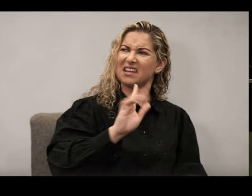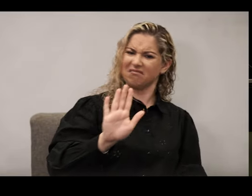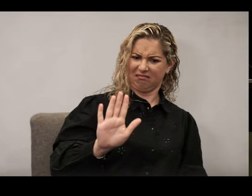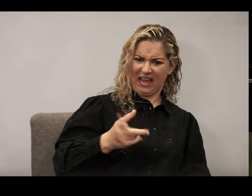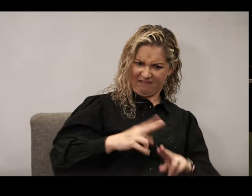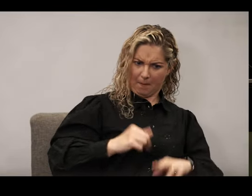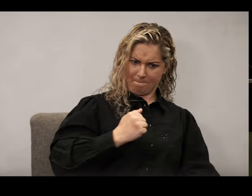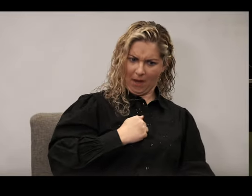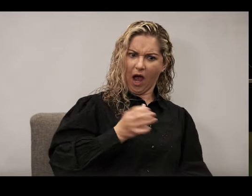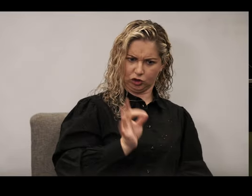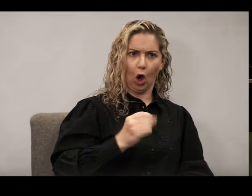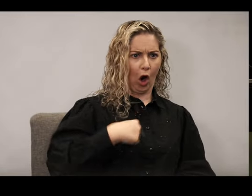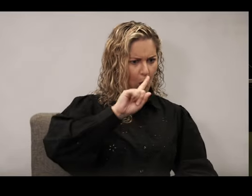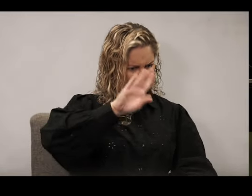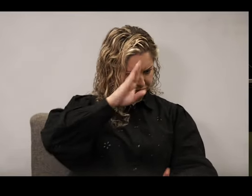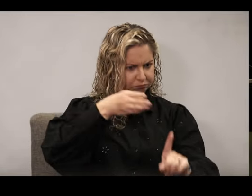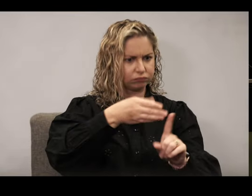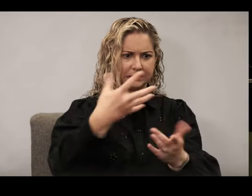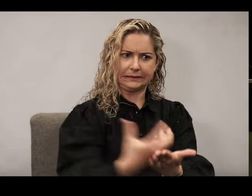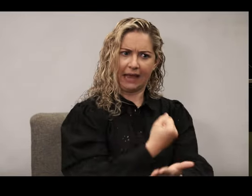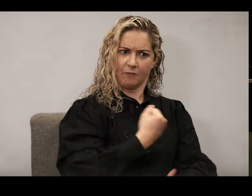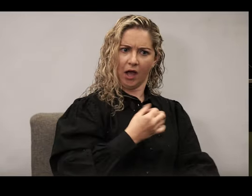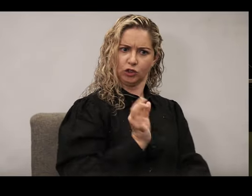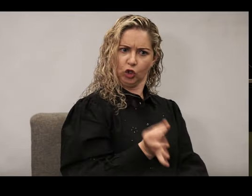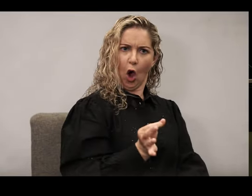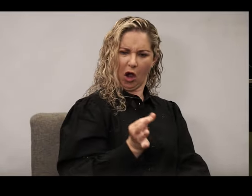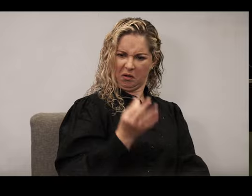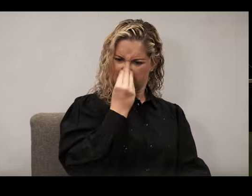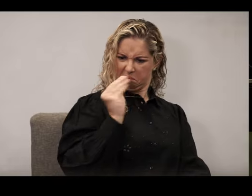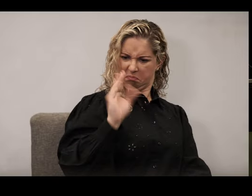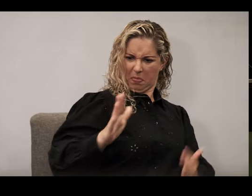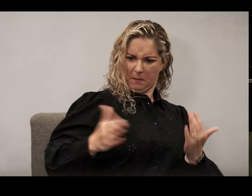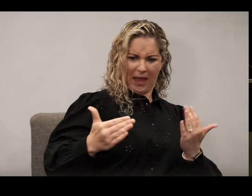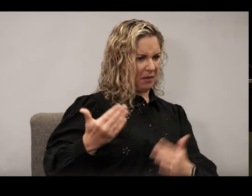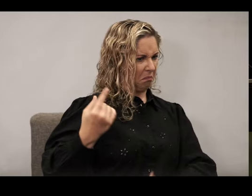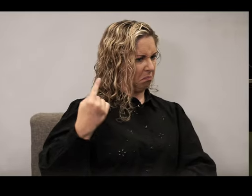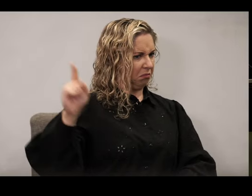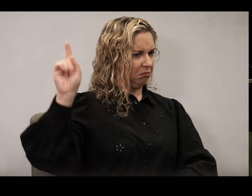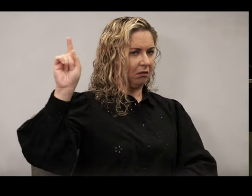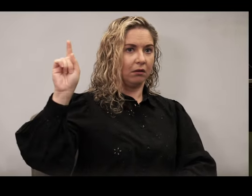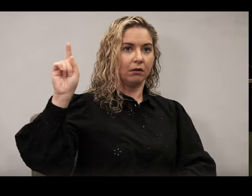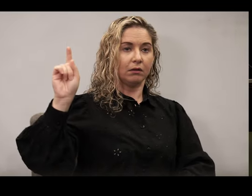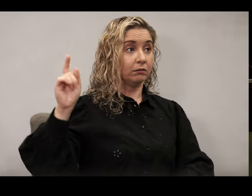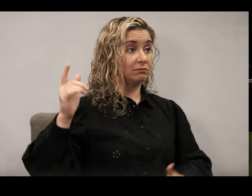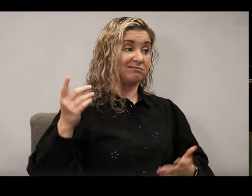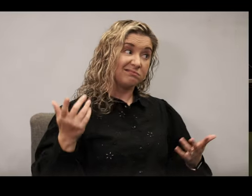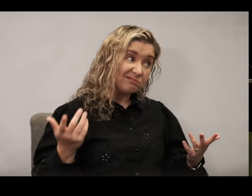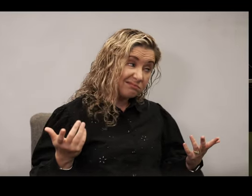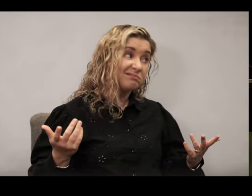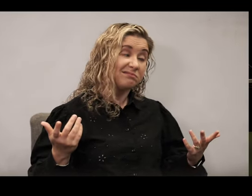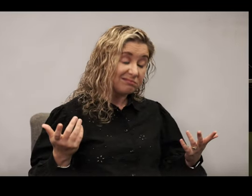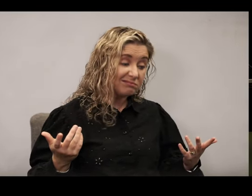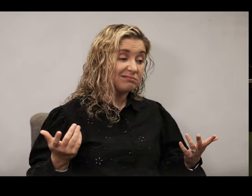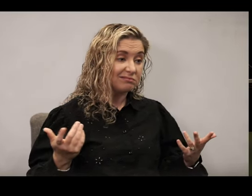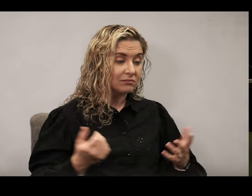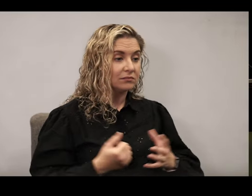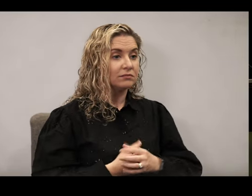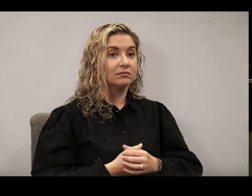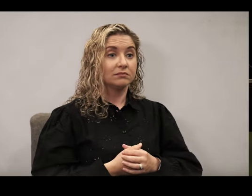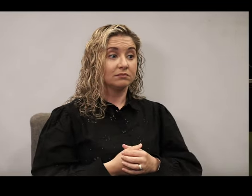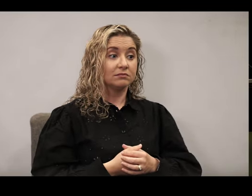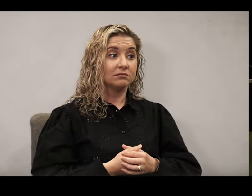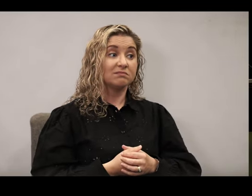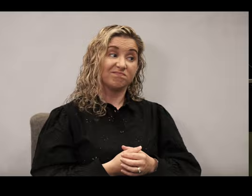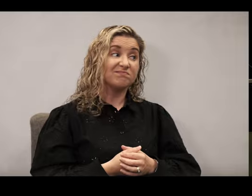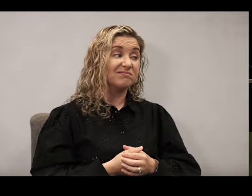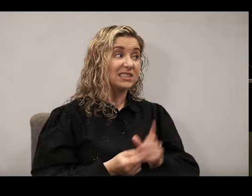was my dog. If it was my dog, I'd save the dog, not someone else's baby. Now, a lot of this thinking is becoming part